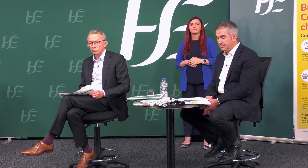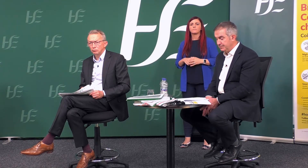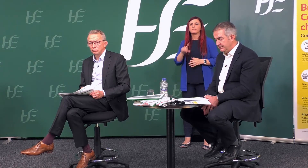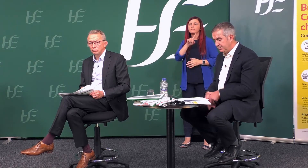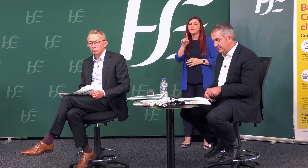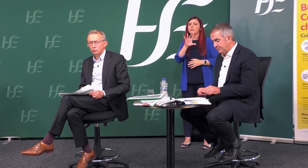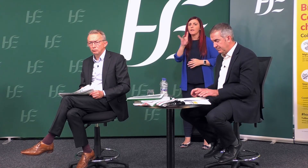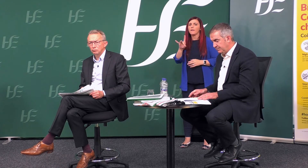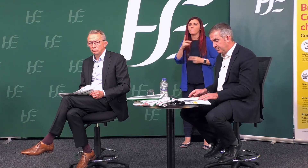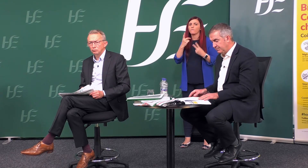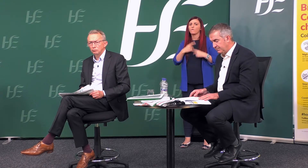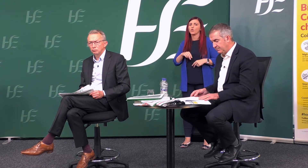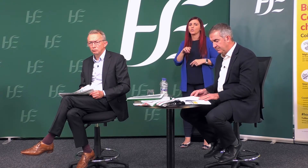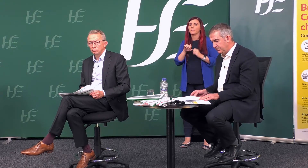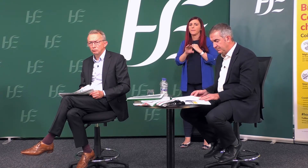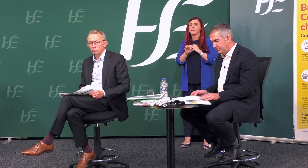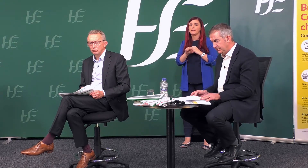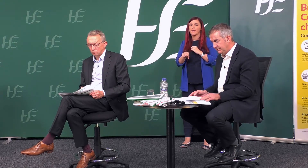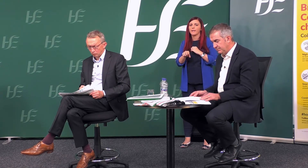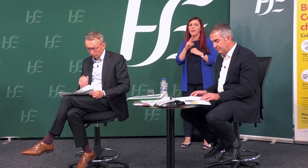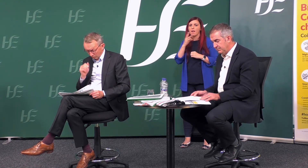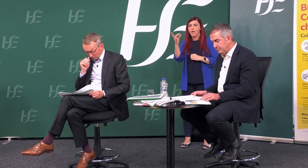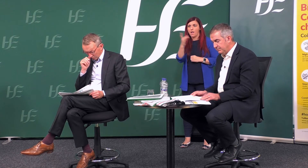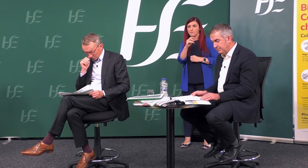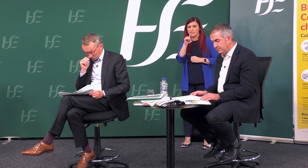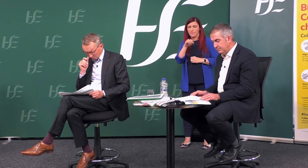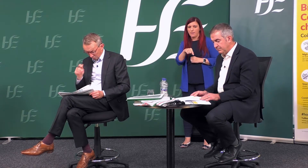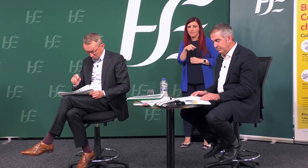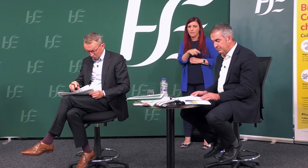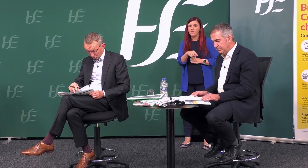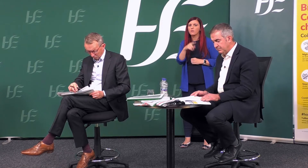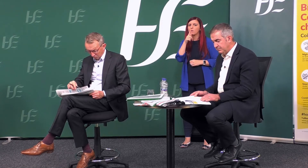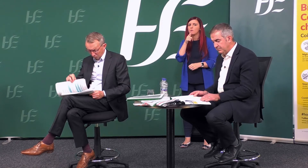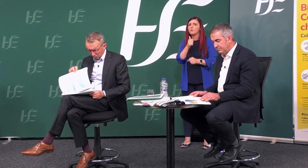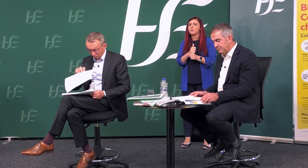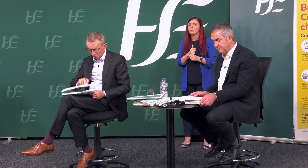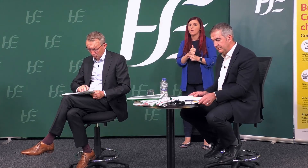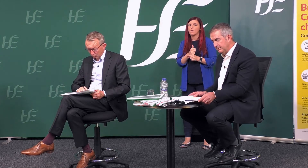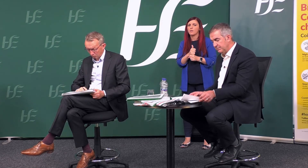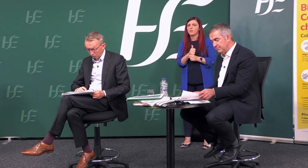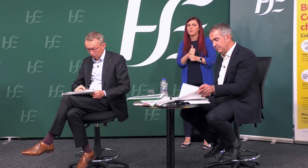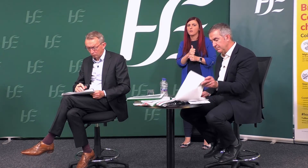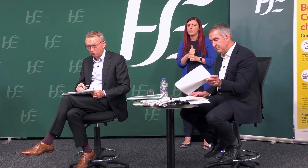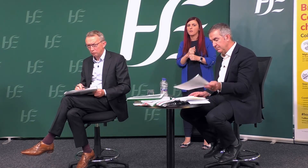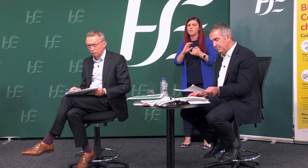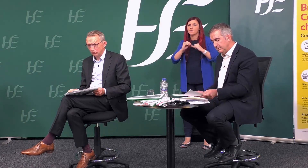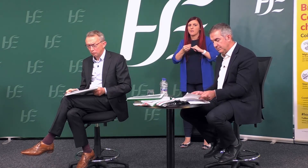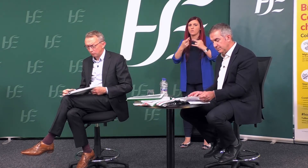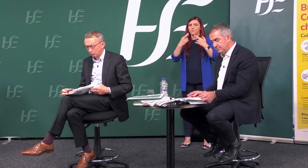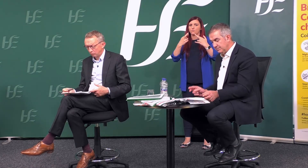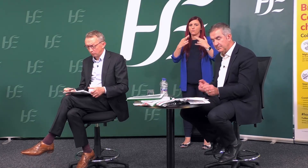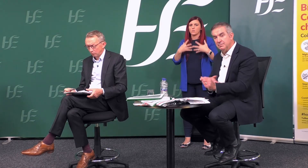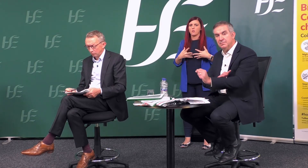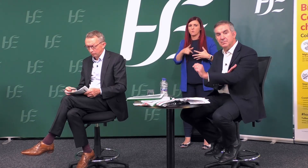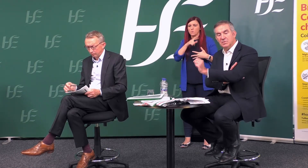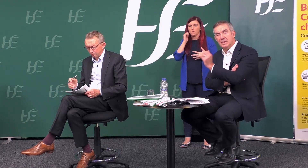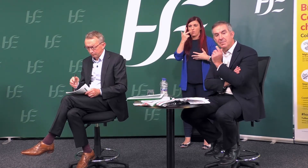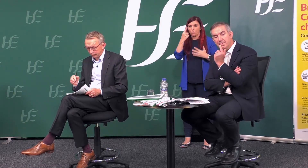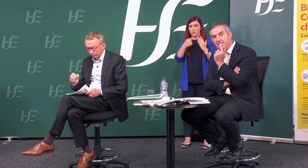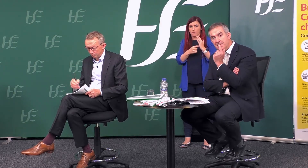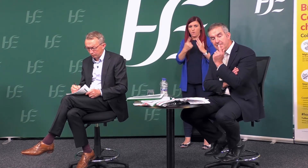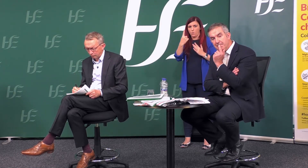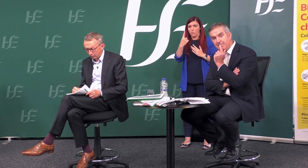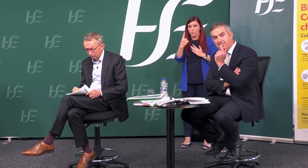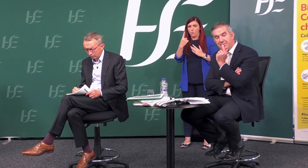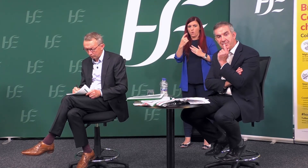Zara King, Virgin Media. Damien, can I just ask you about the turnaround times for tests there? I see you're quoting it as 3.1 days for